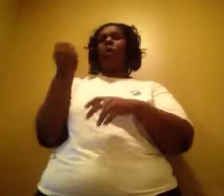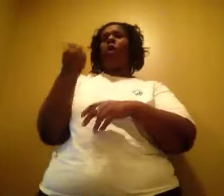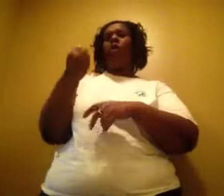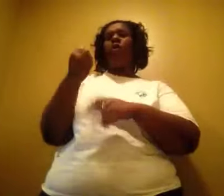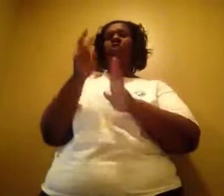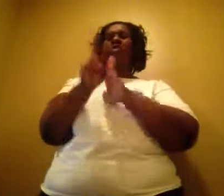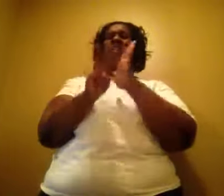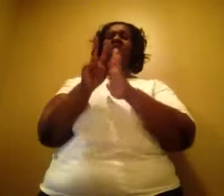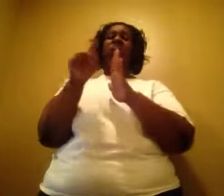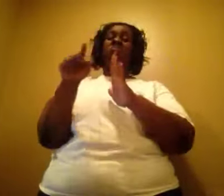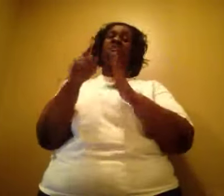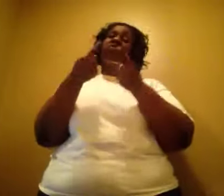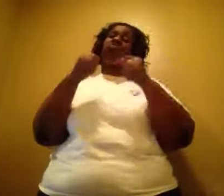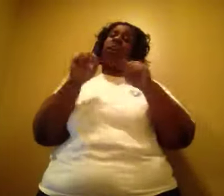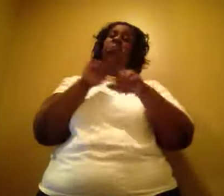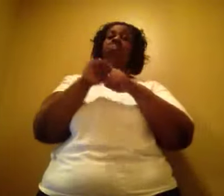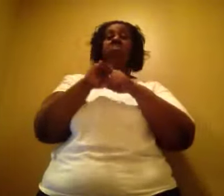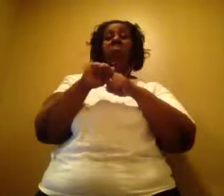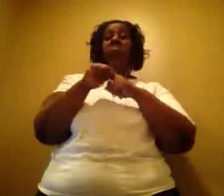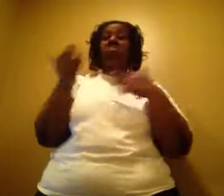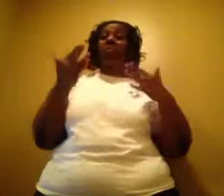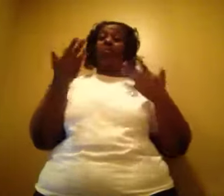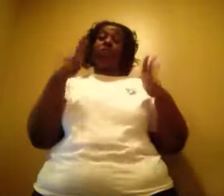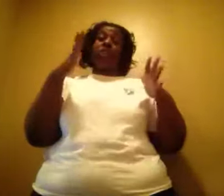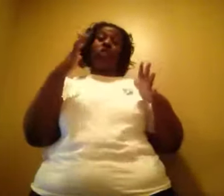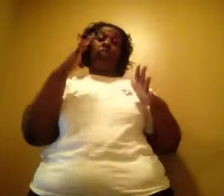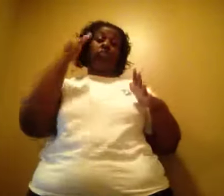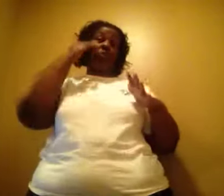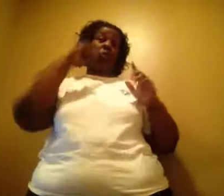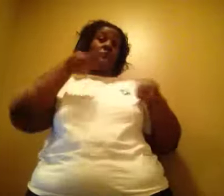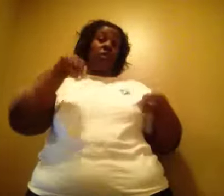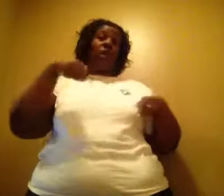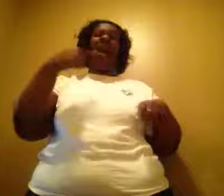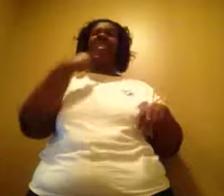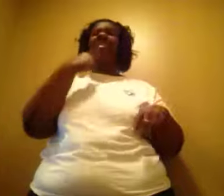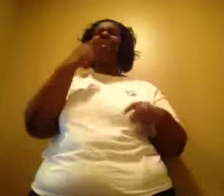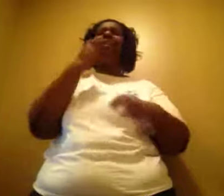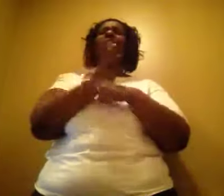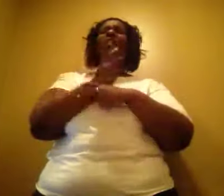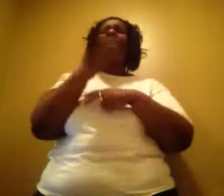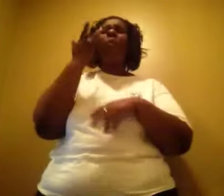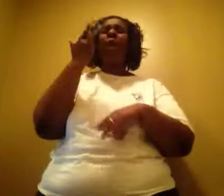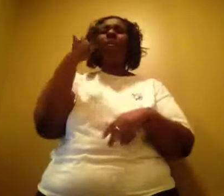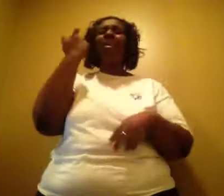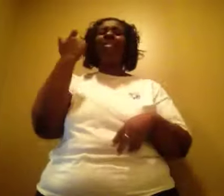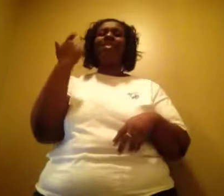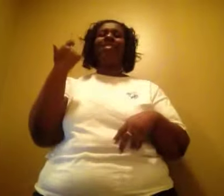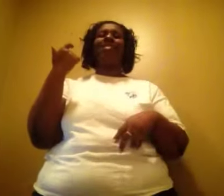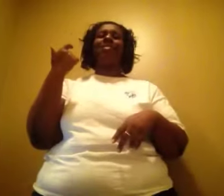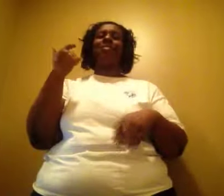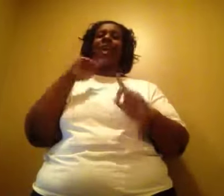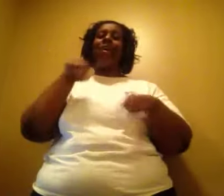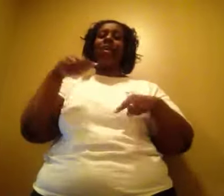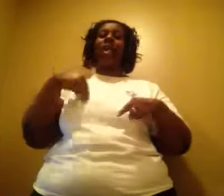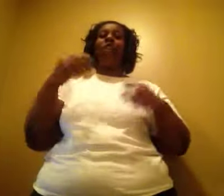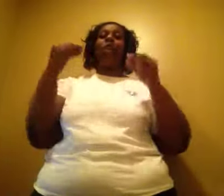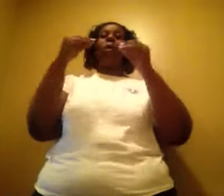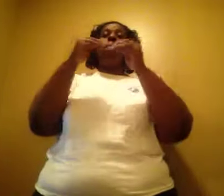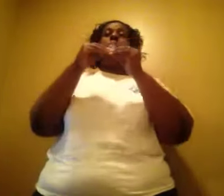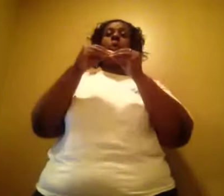know the answer. And the reason why I say this is a hard problem is because the answer has more numbers than figures. So you can't necessarily do it